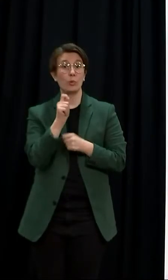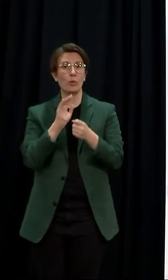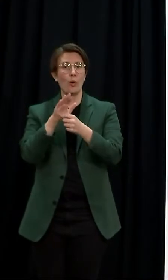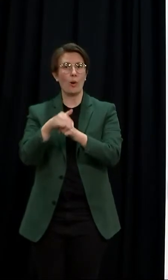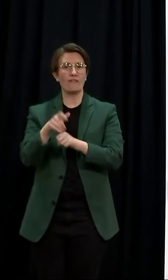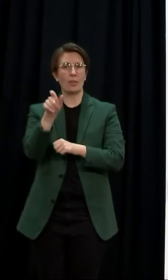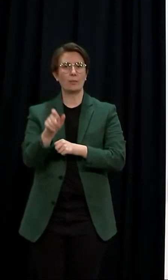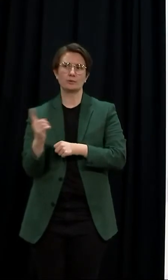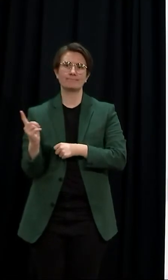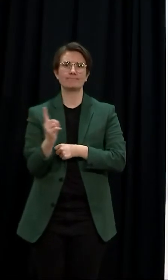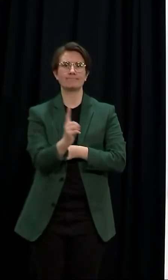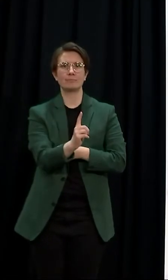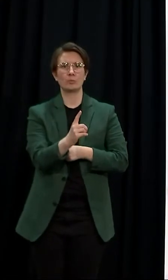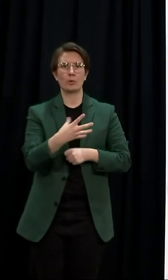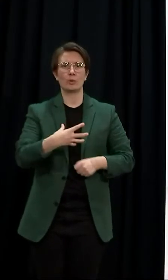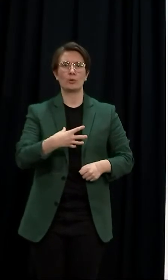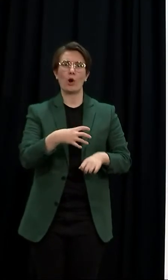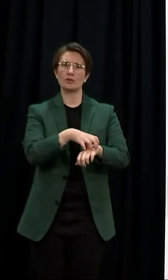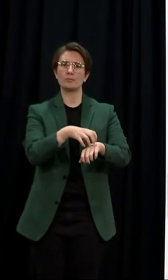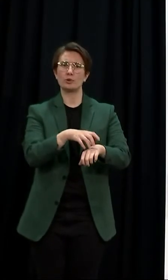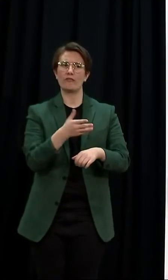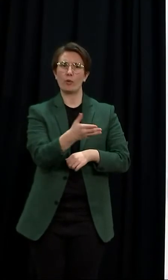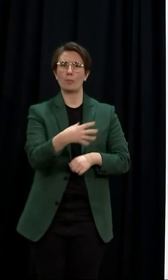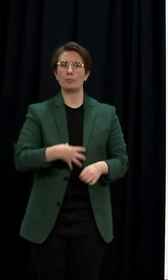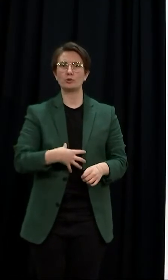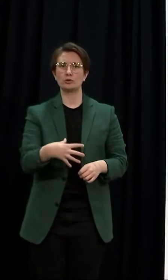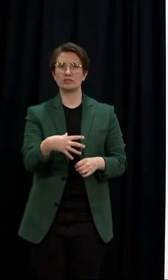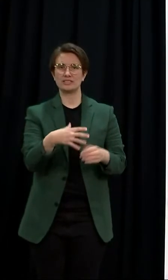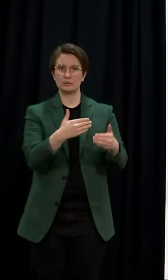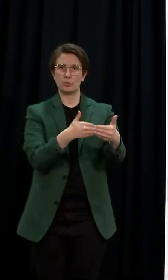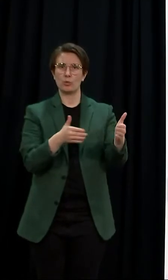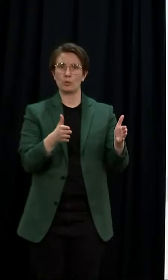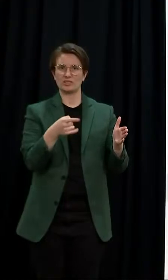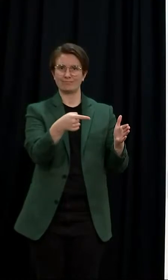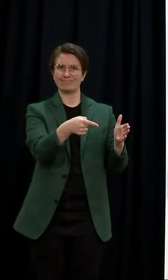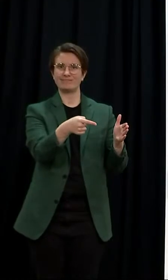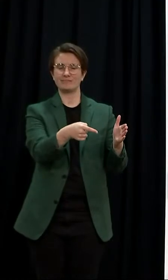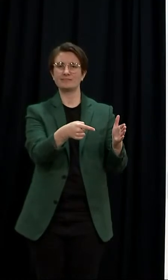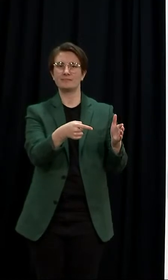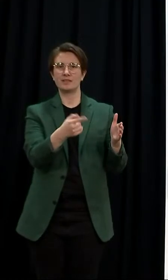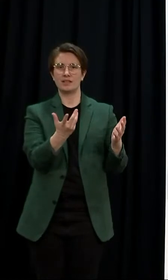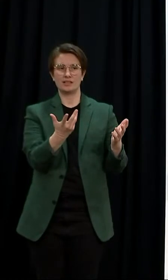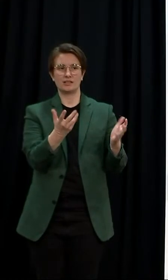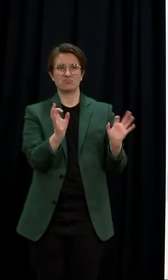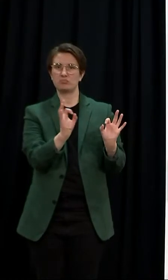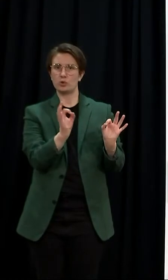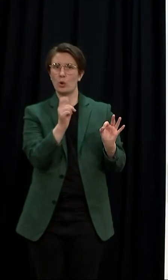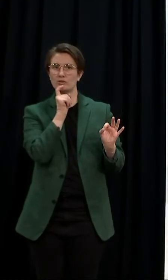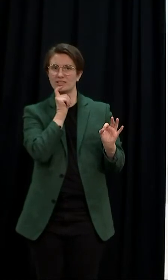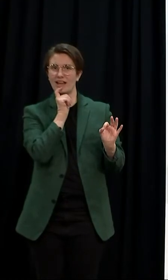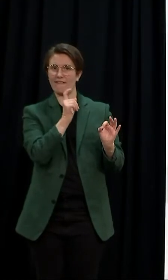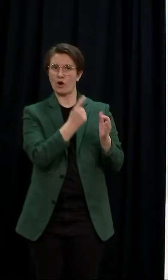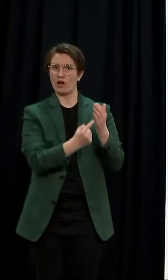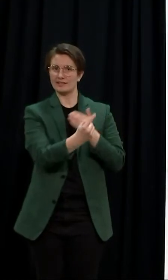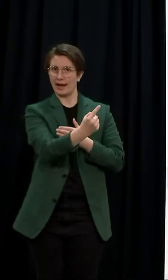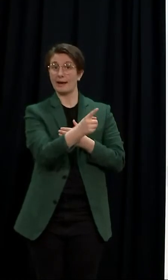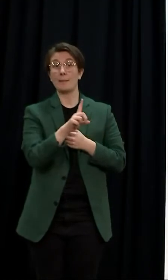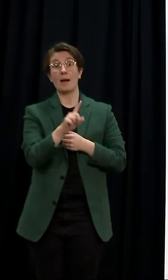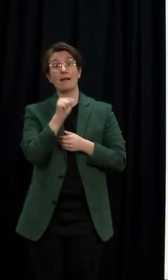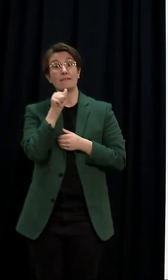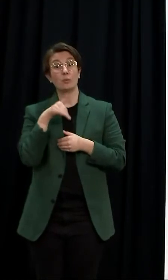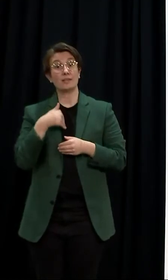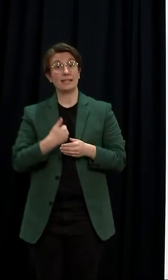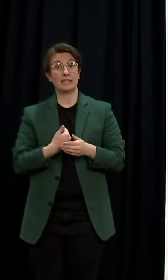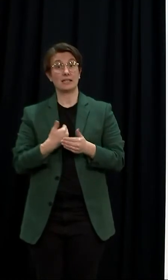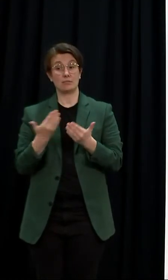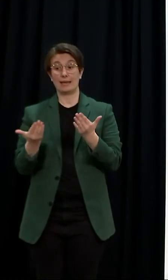required, but we do know that, of course, we've now got a process in place nationally, and we had that in place. If they do need additional staff, they can be got from either